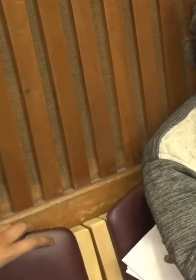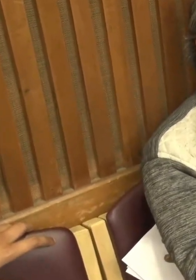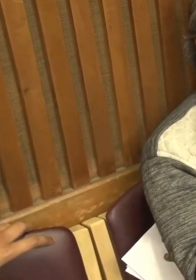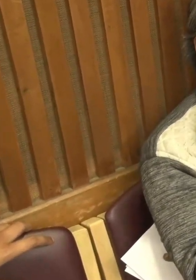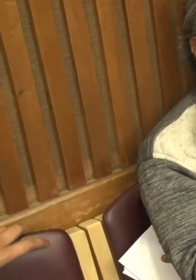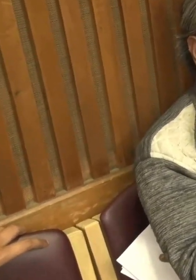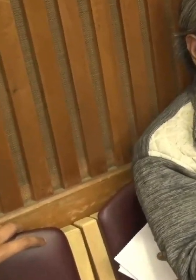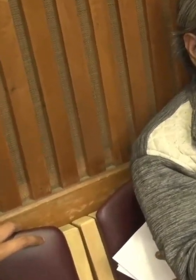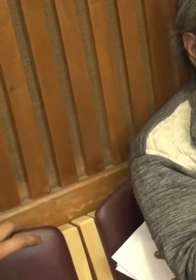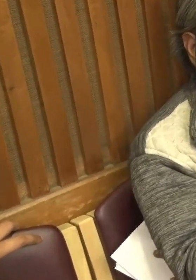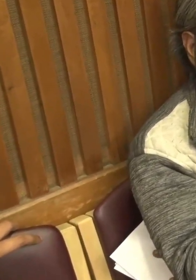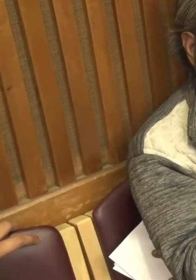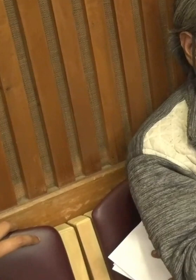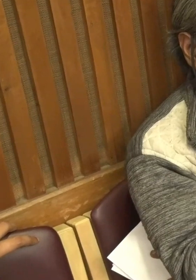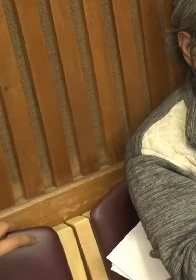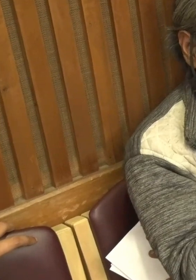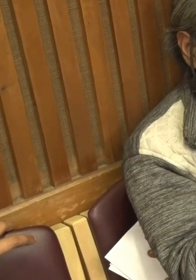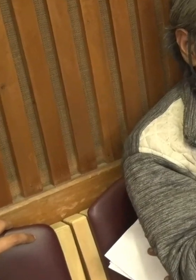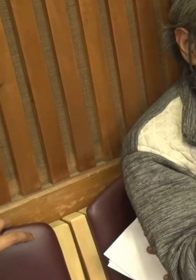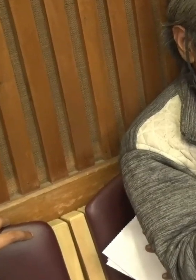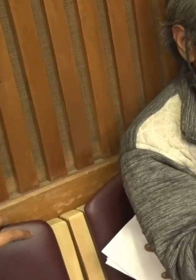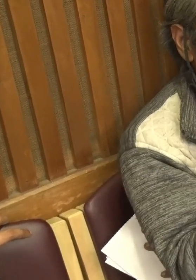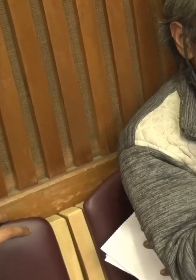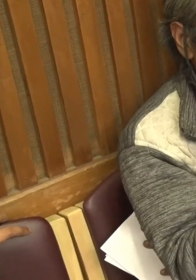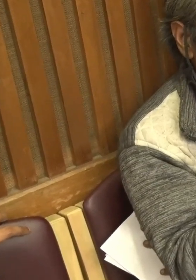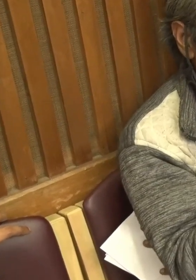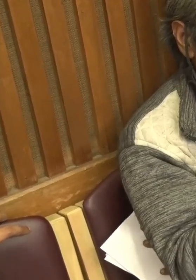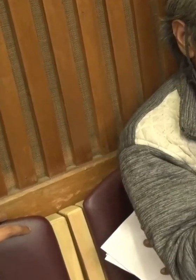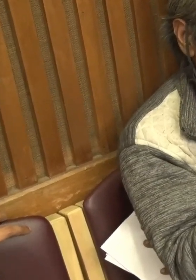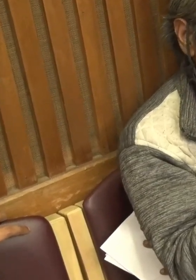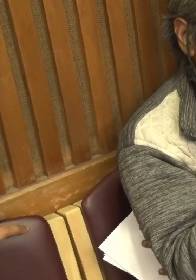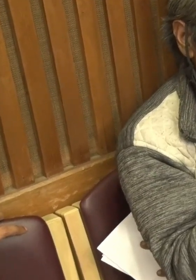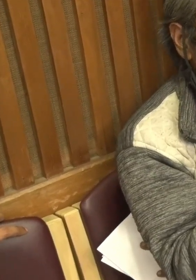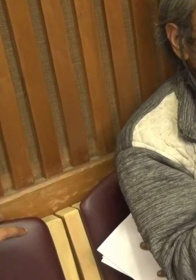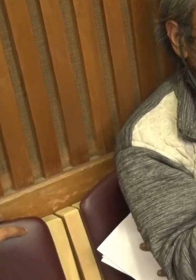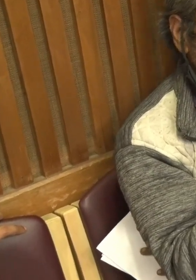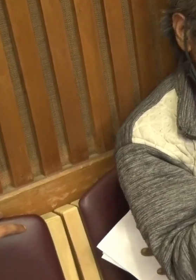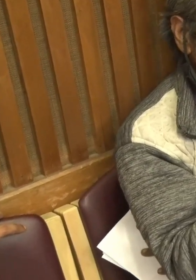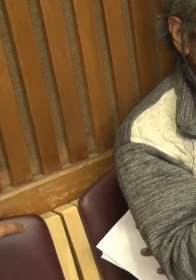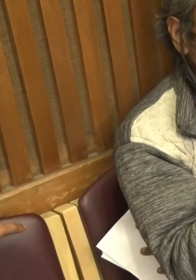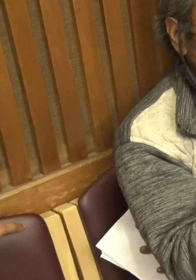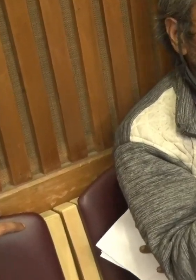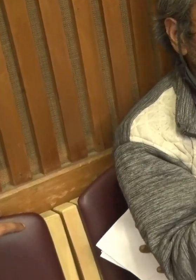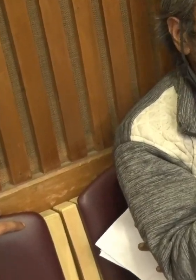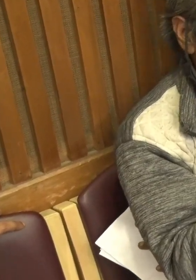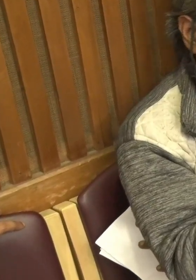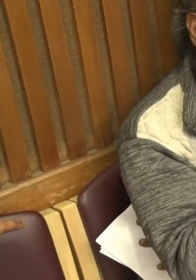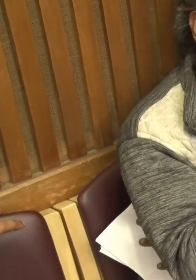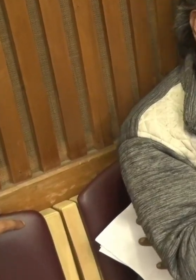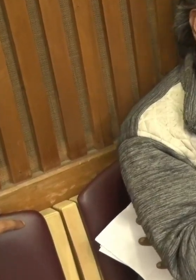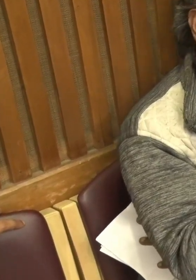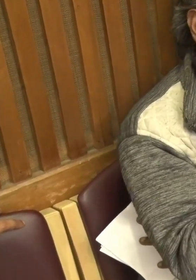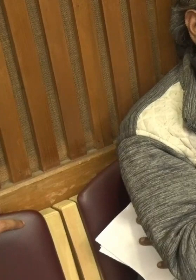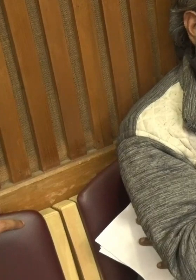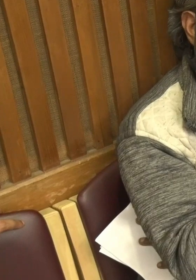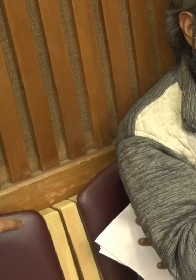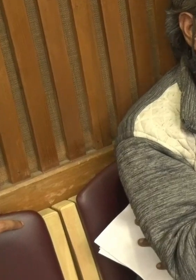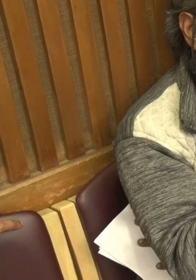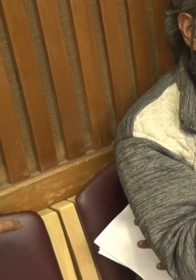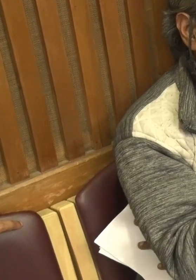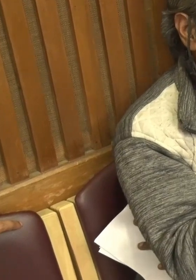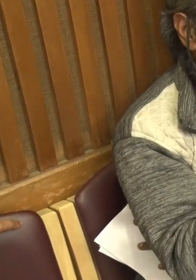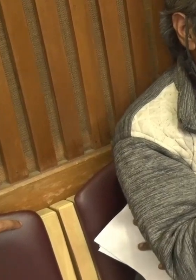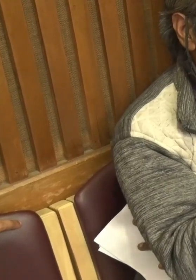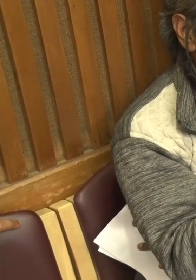JNU, three people were only speakers were left, and that language got vanished. So what